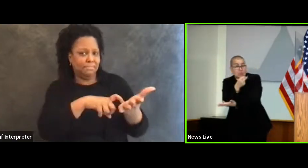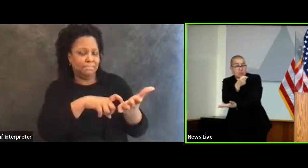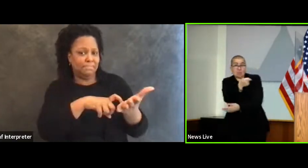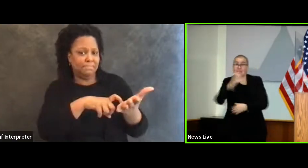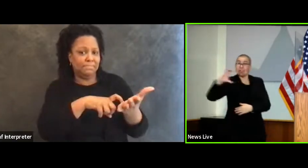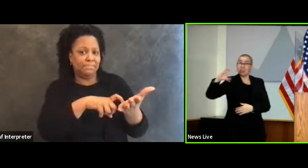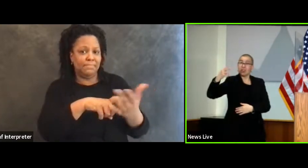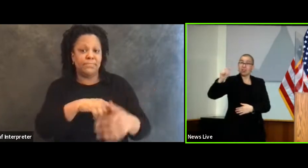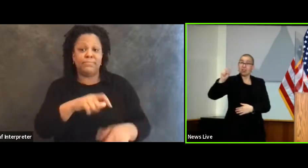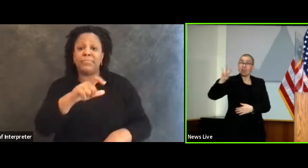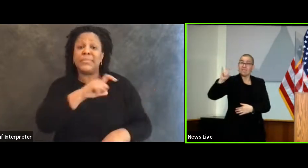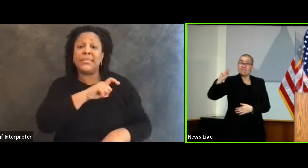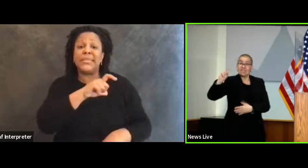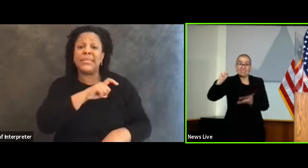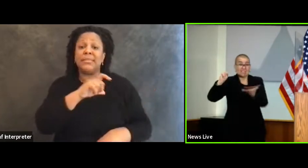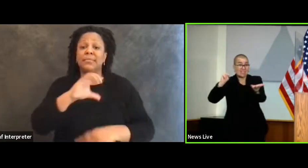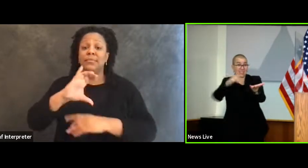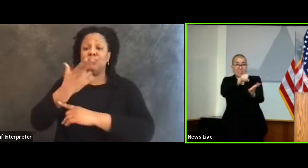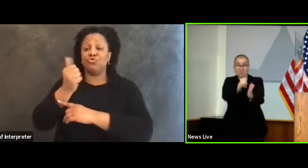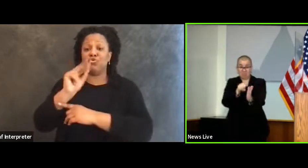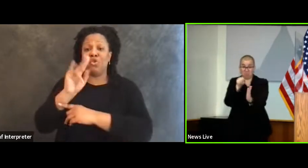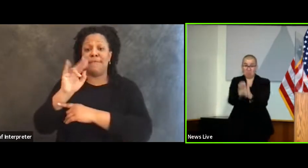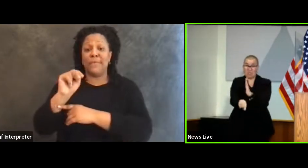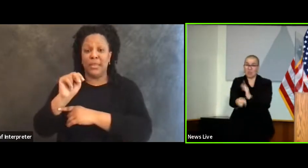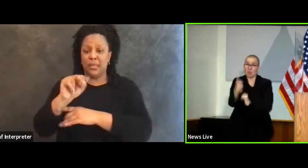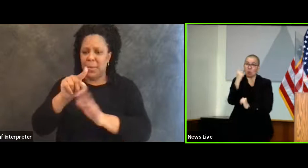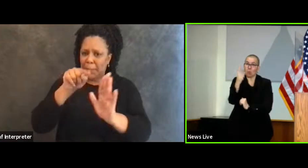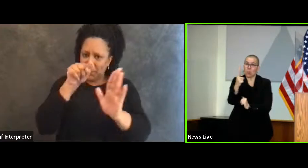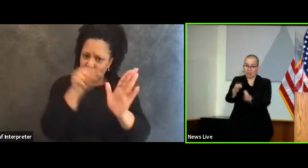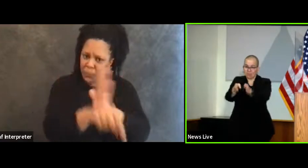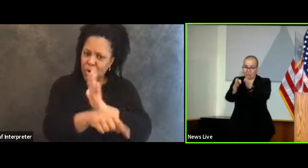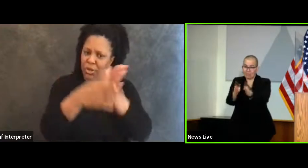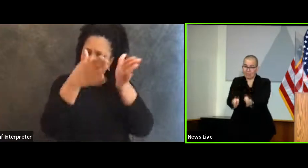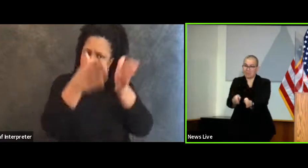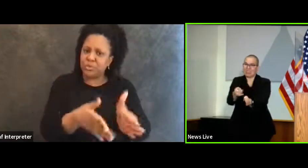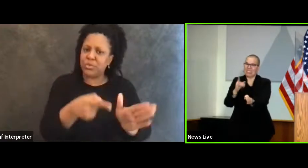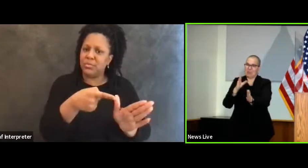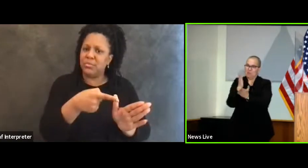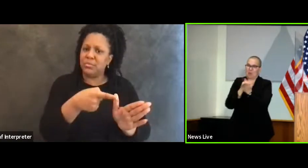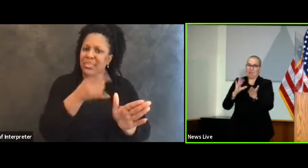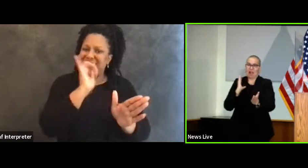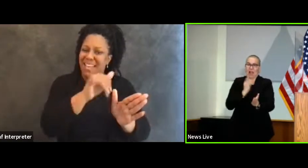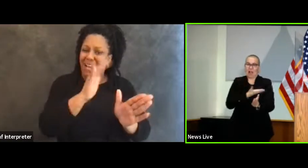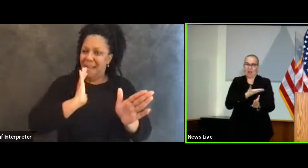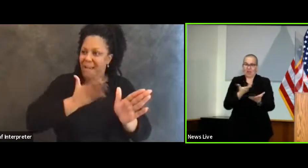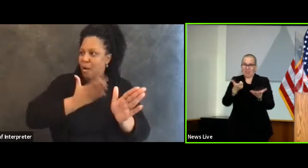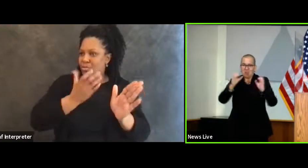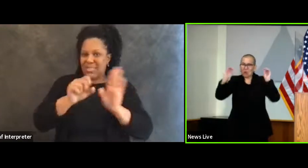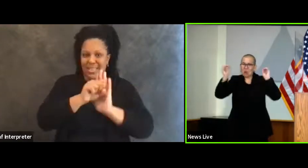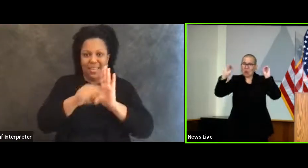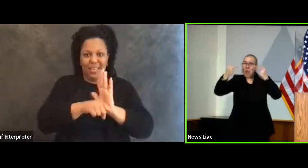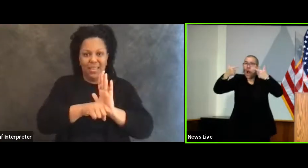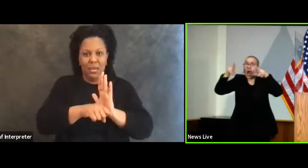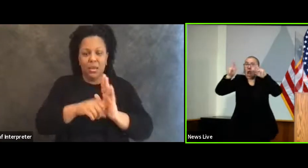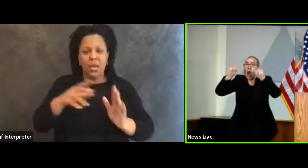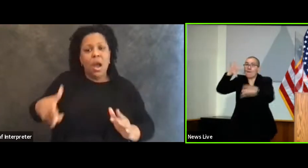citizen of our state in the course of a police detention, an unarmed black man named George Floyd.